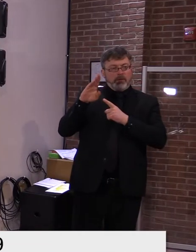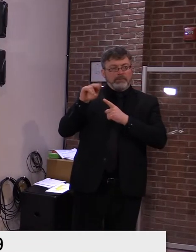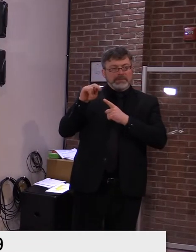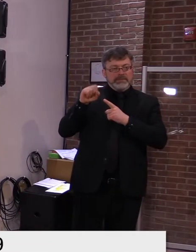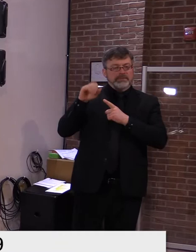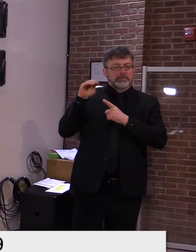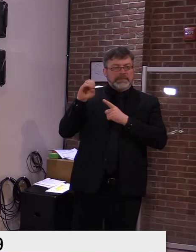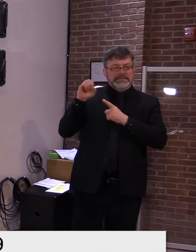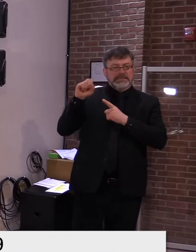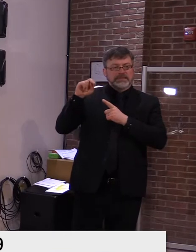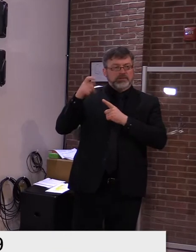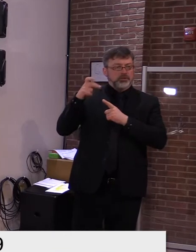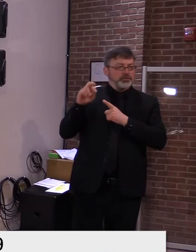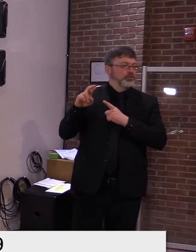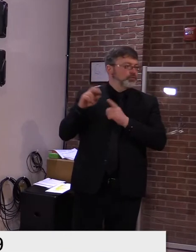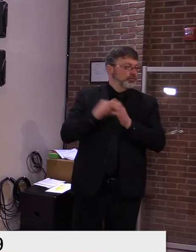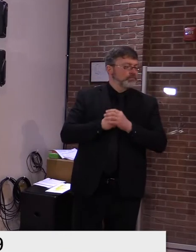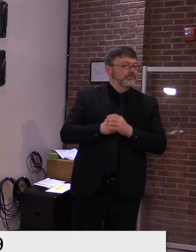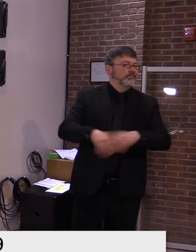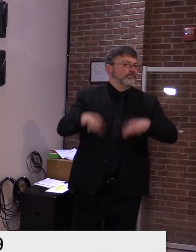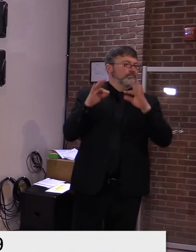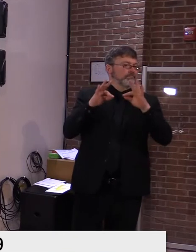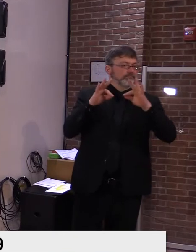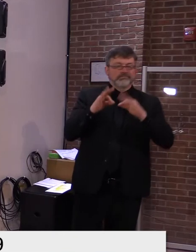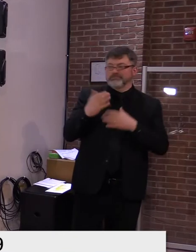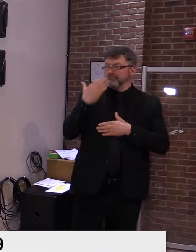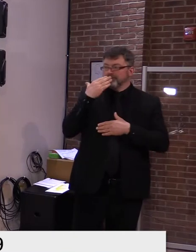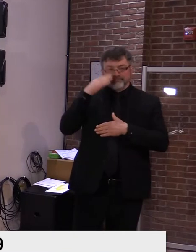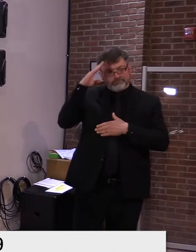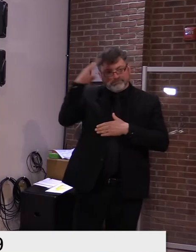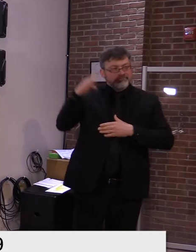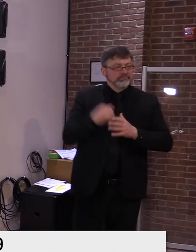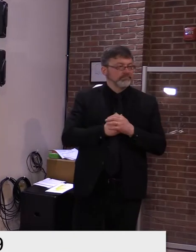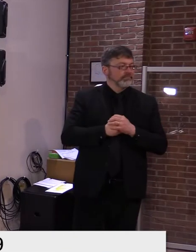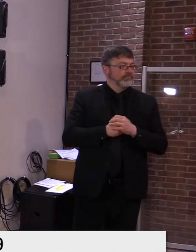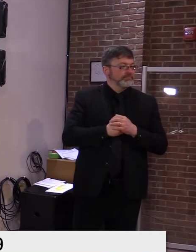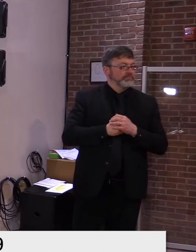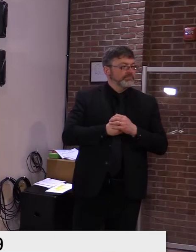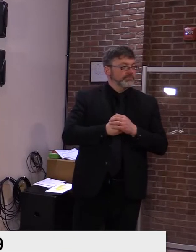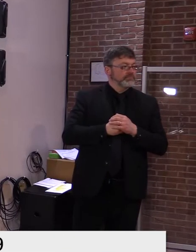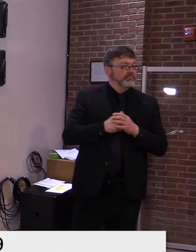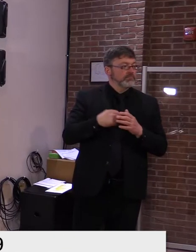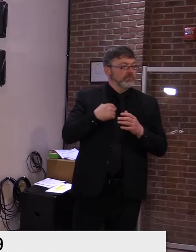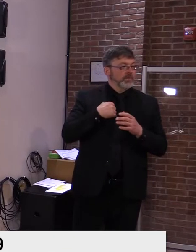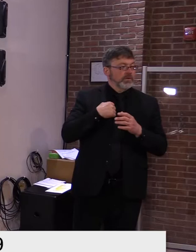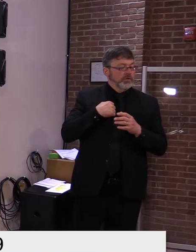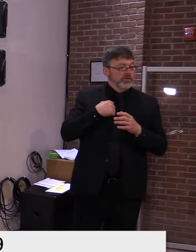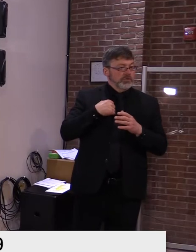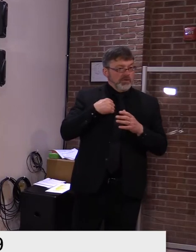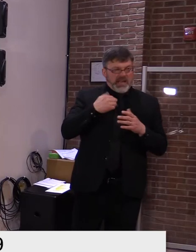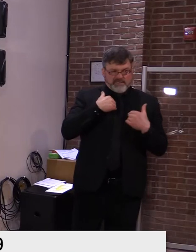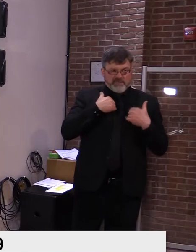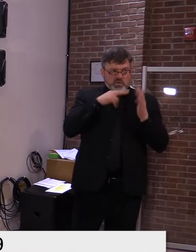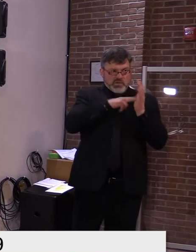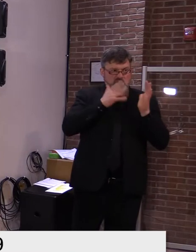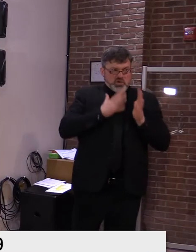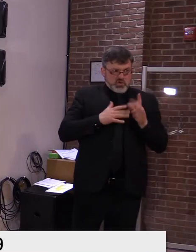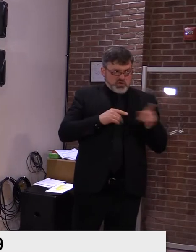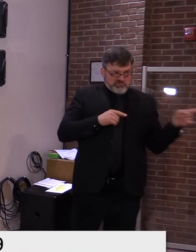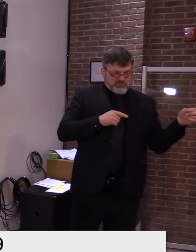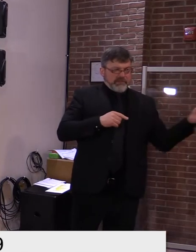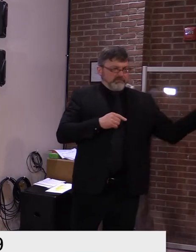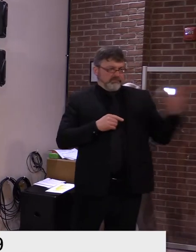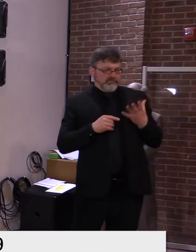Hi there. I just have a couple of quick reader questions. So we have a reader up here who has been